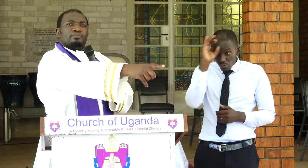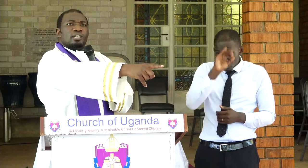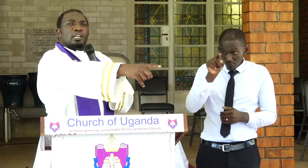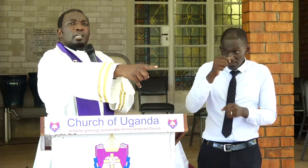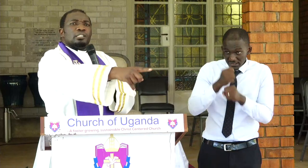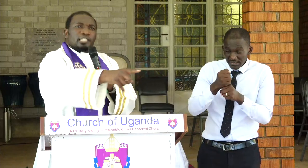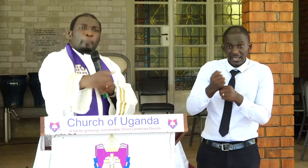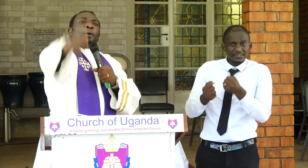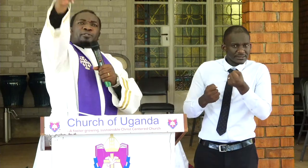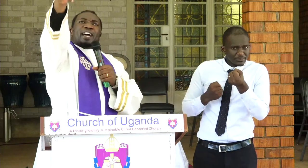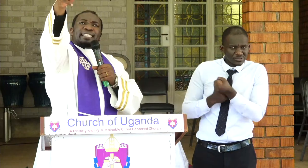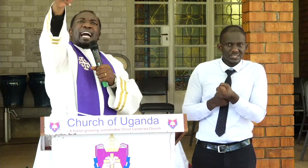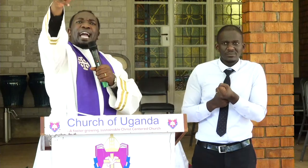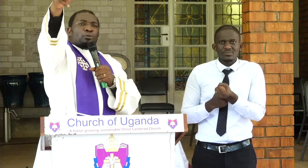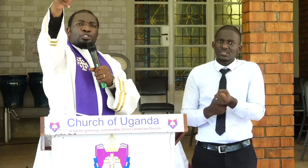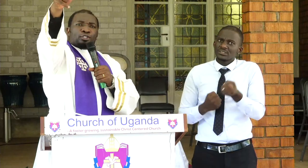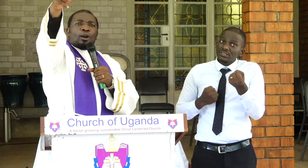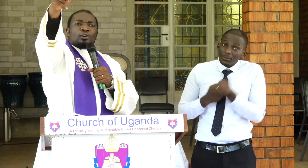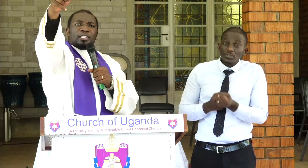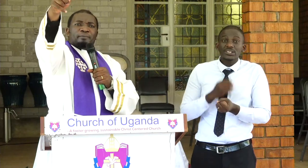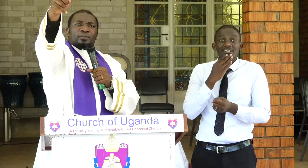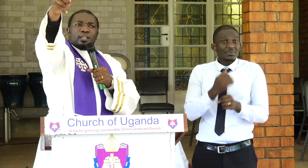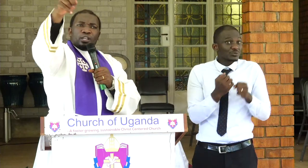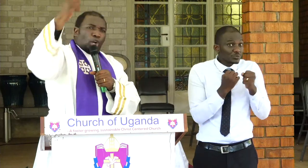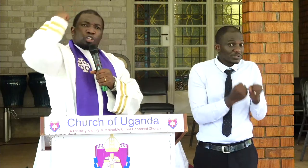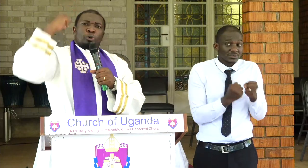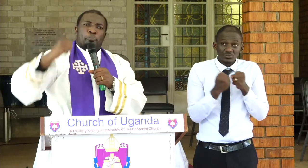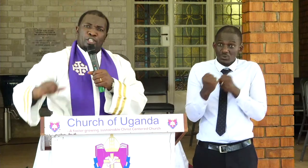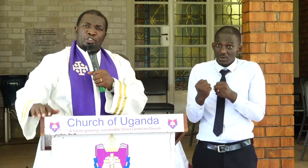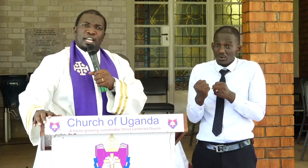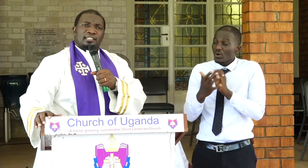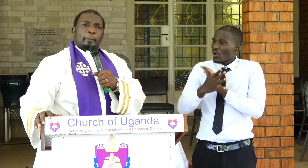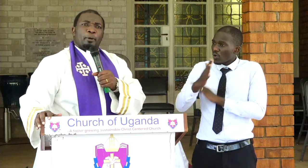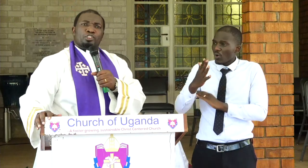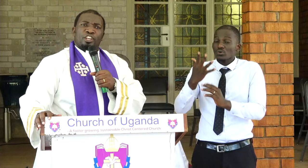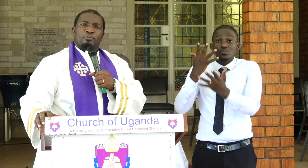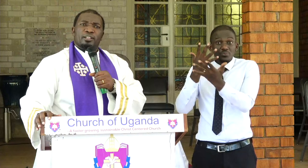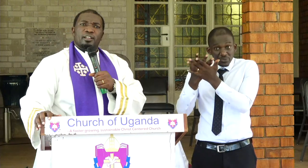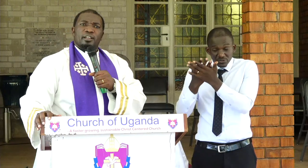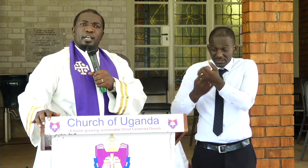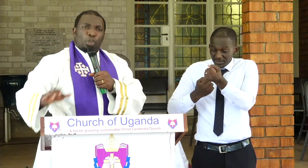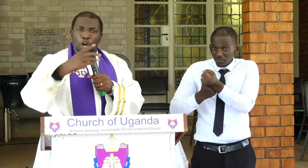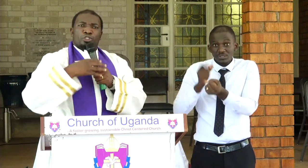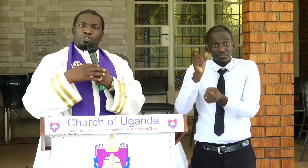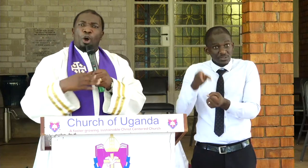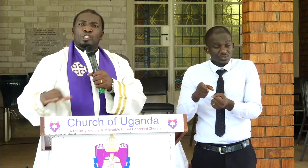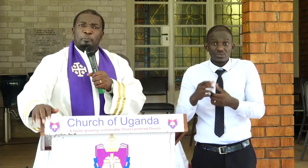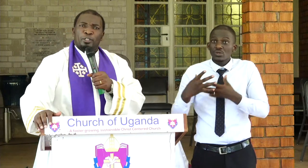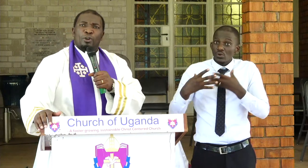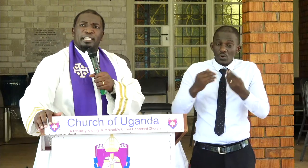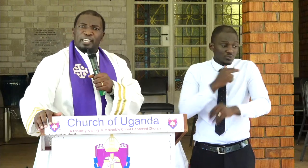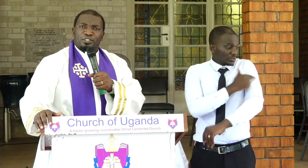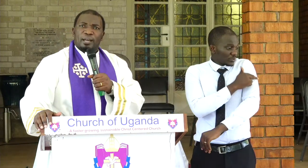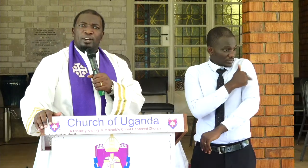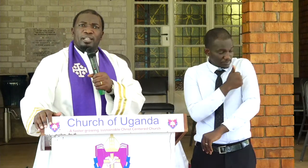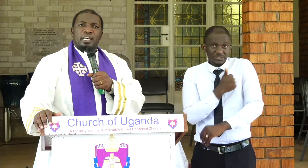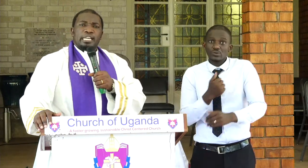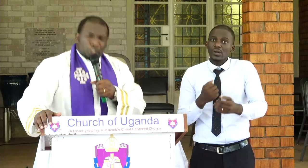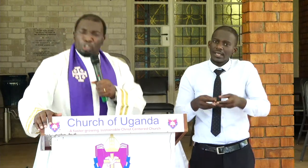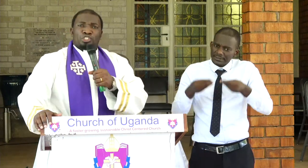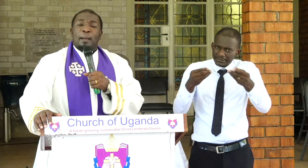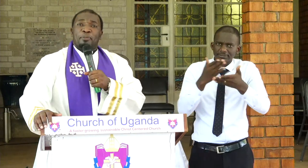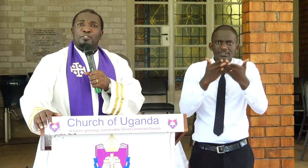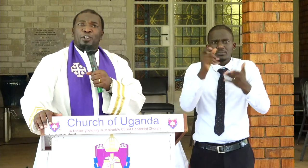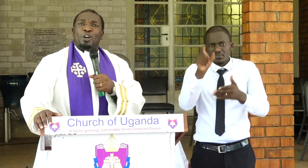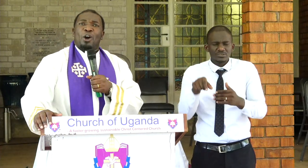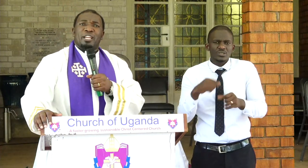them. Support that guy who is struggling. Go to prison and support someone. Go to the hospital and give someone.